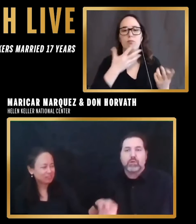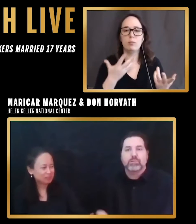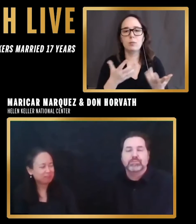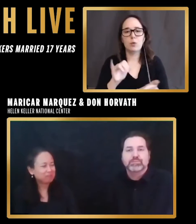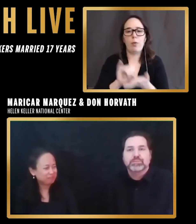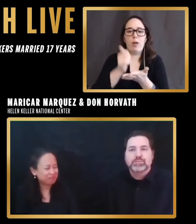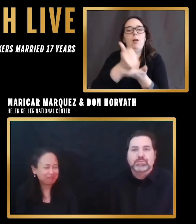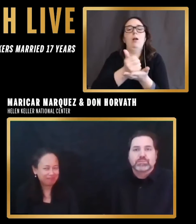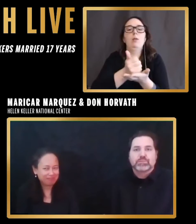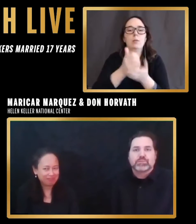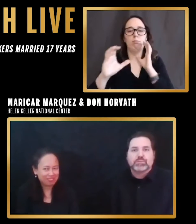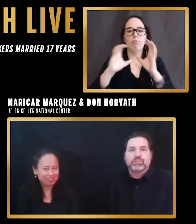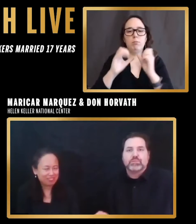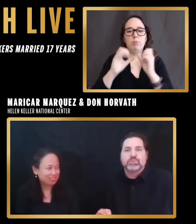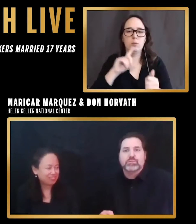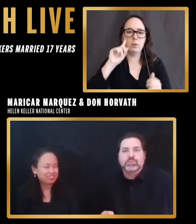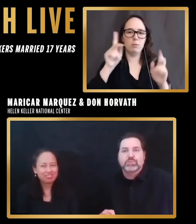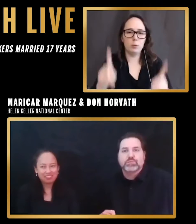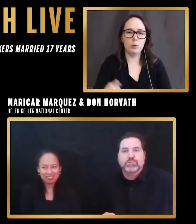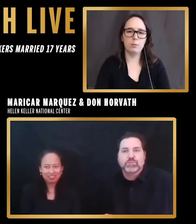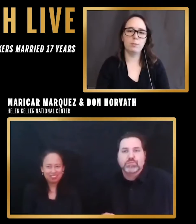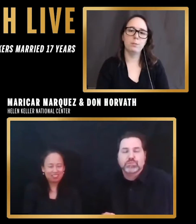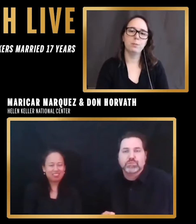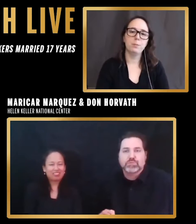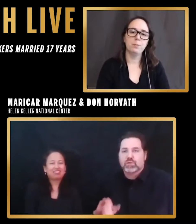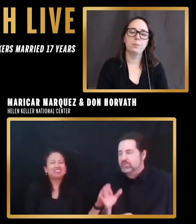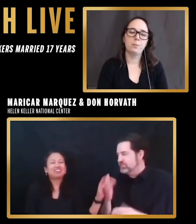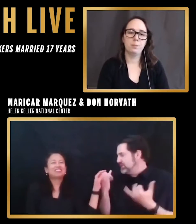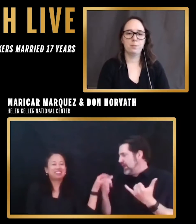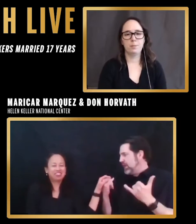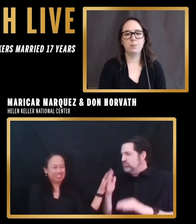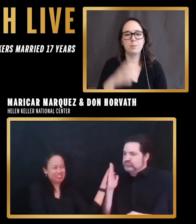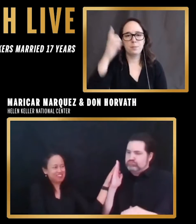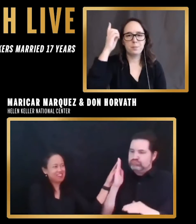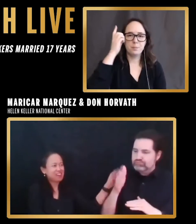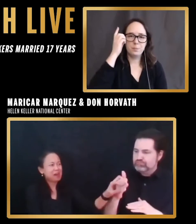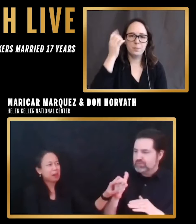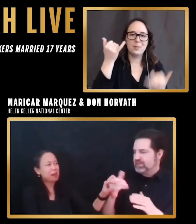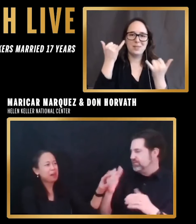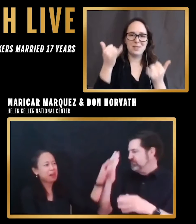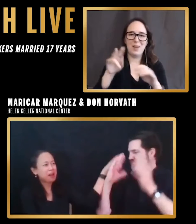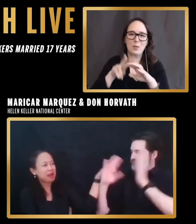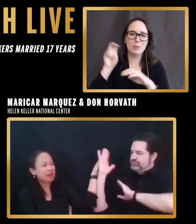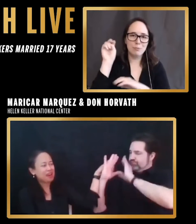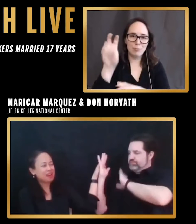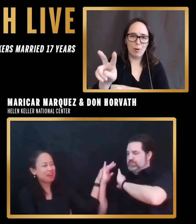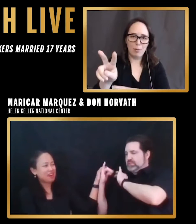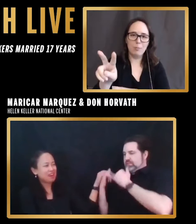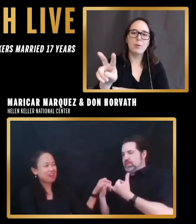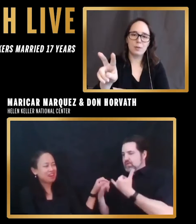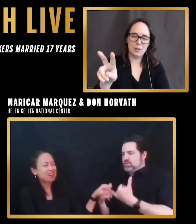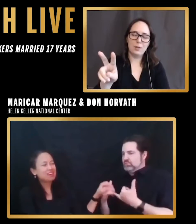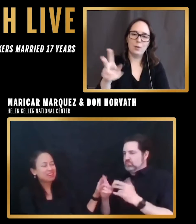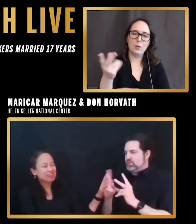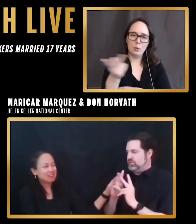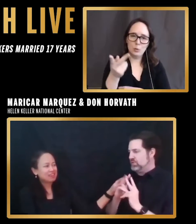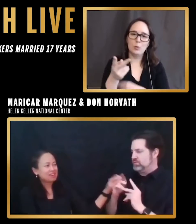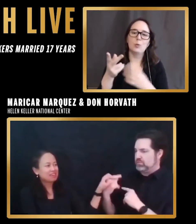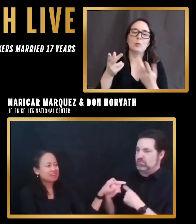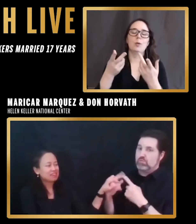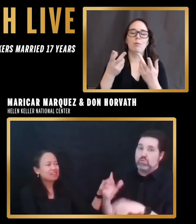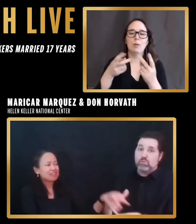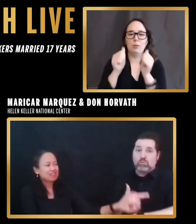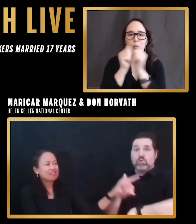people. And so now, flash forward, obviously that was a long time ago, and you've now been a couple for a long